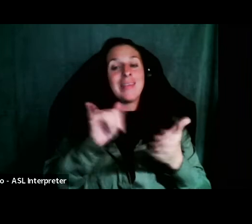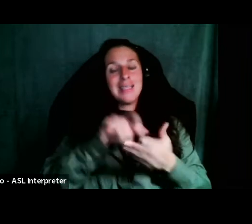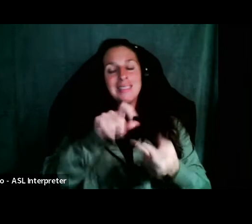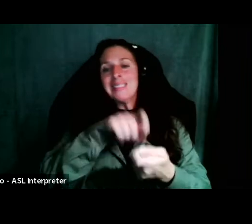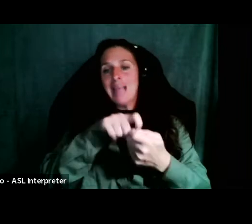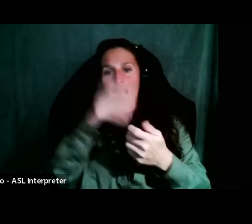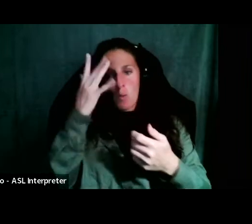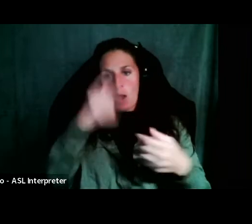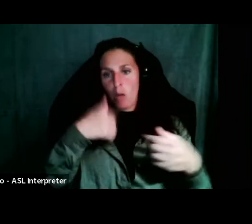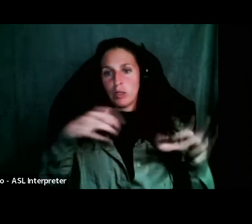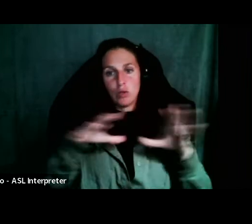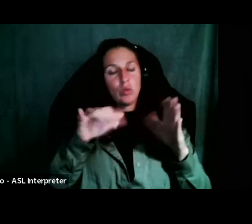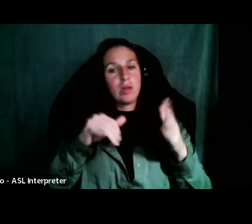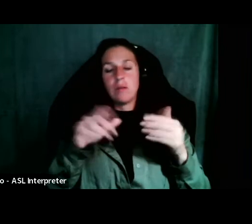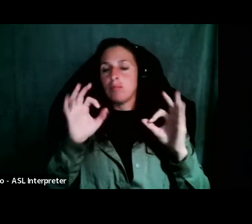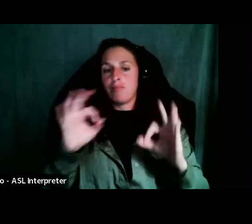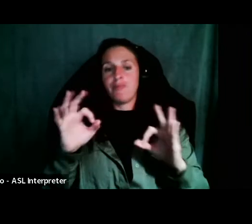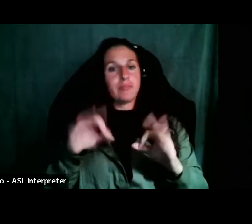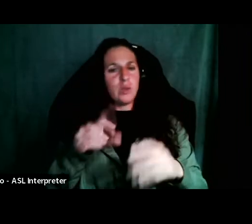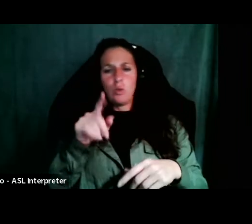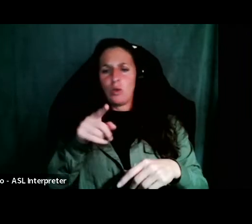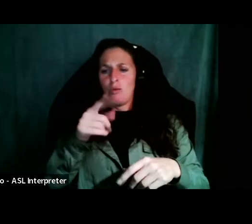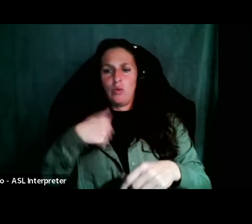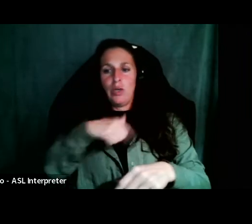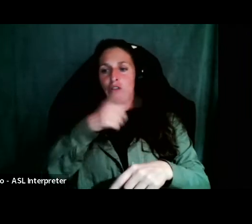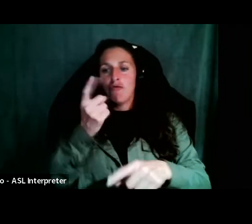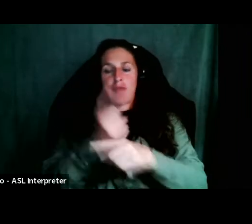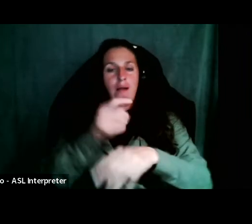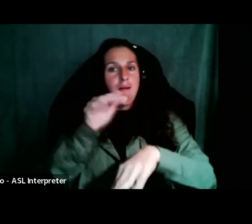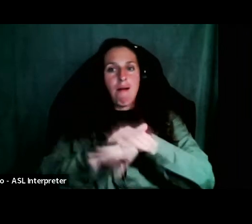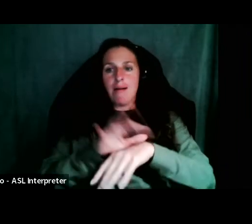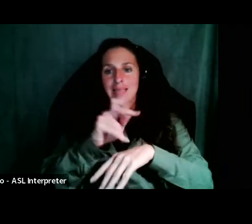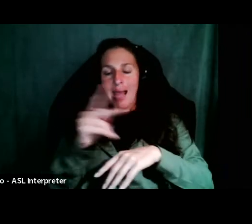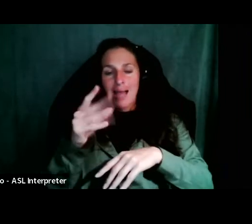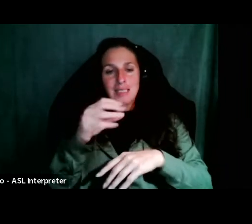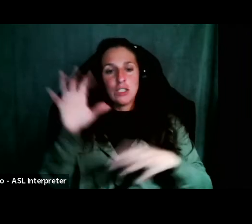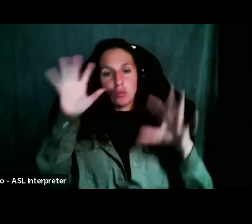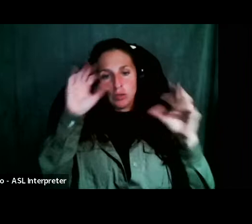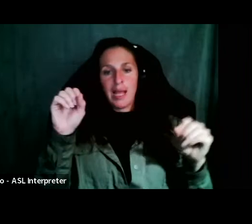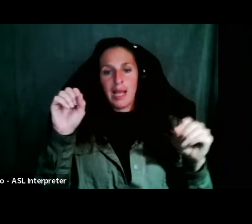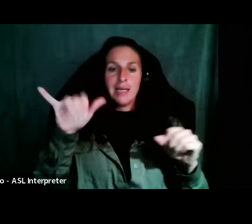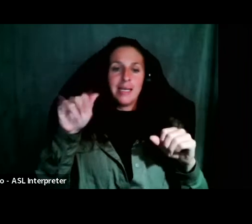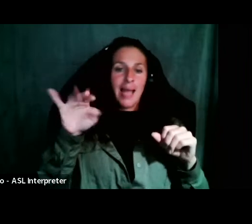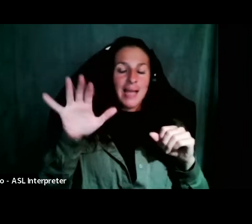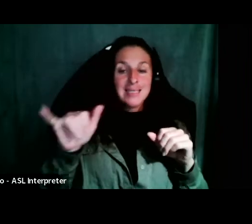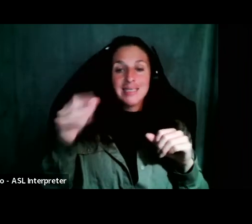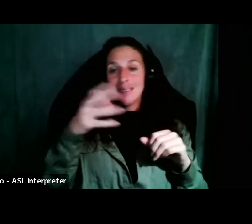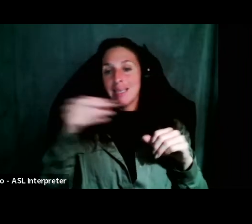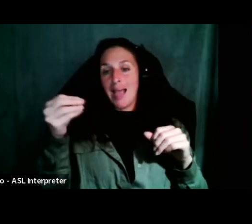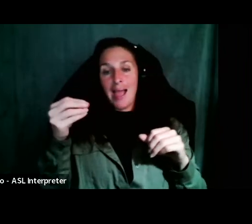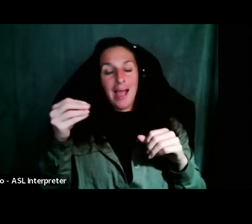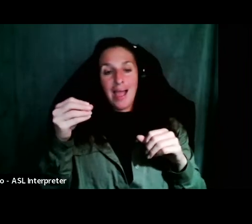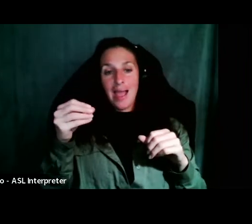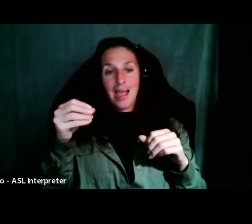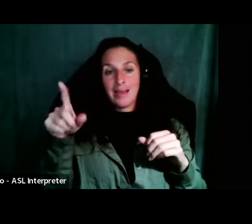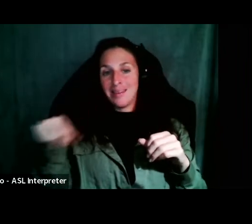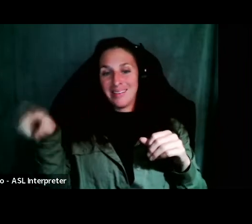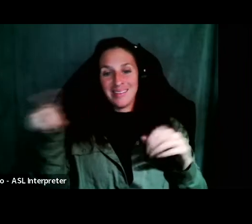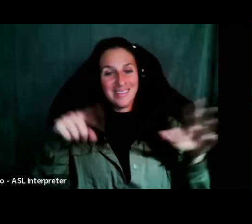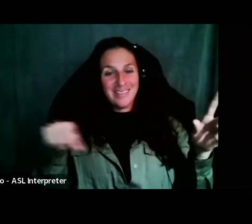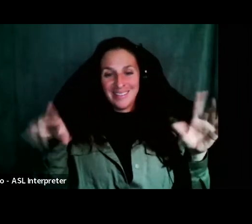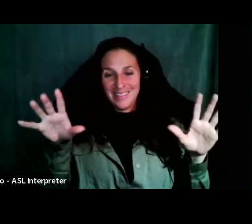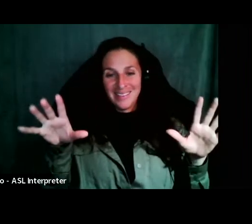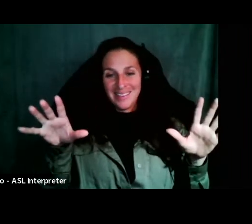No, I think we're right on task, and superintendent and Yancey and the two V squared.